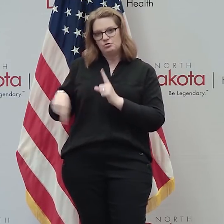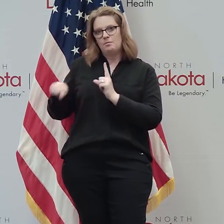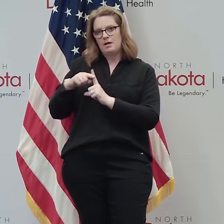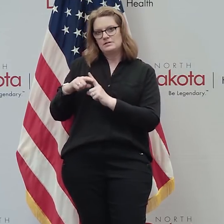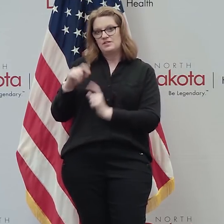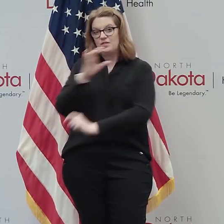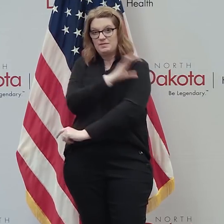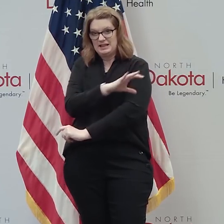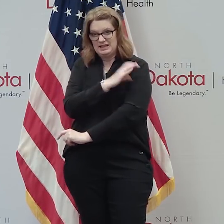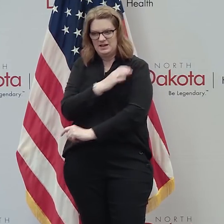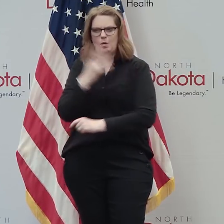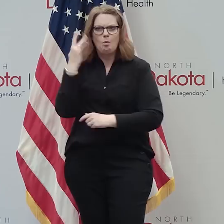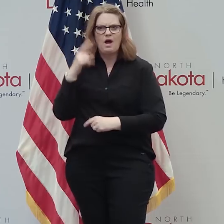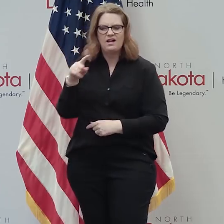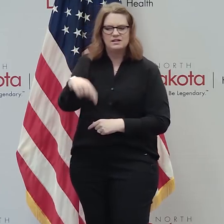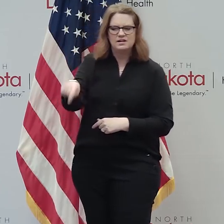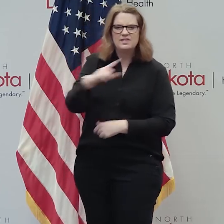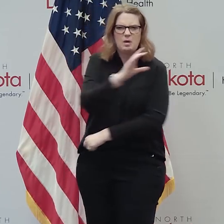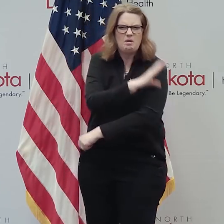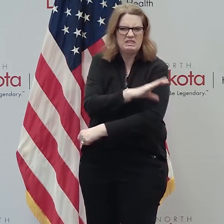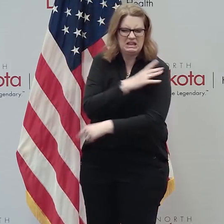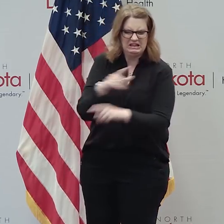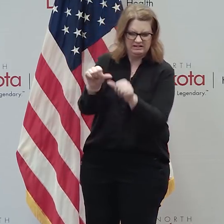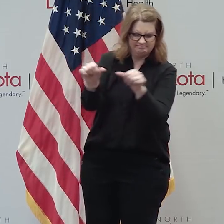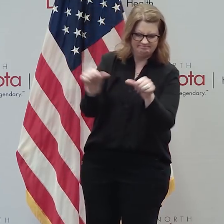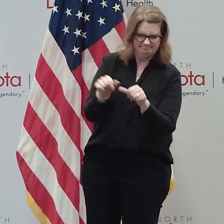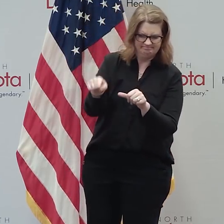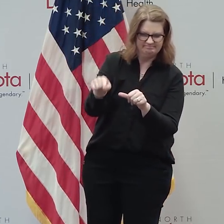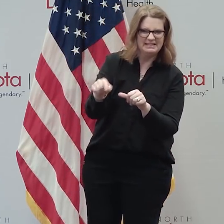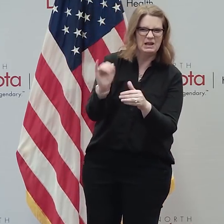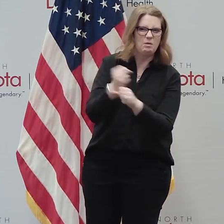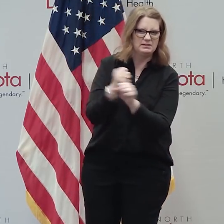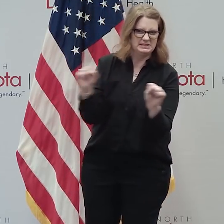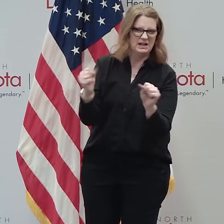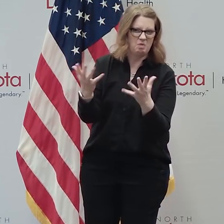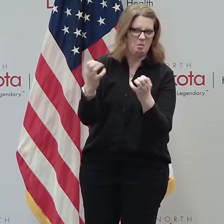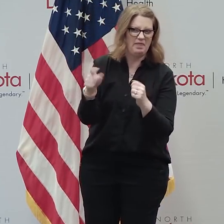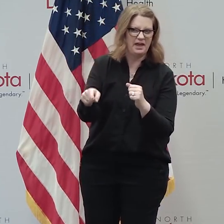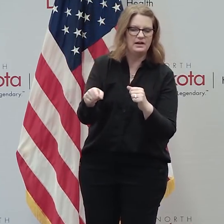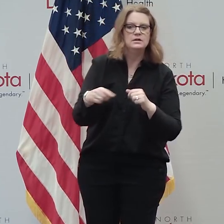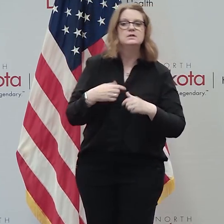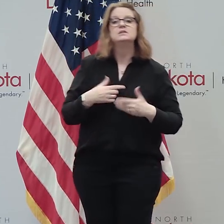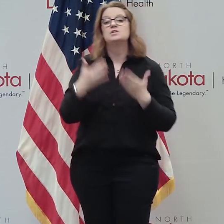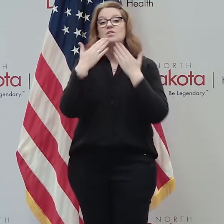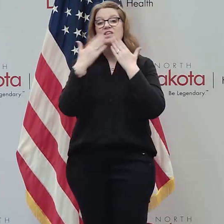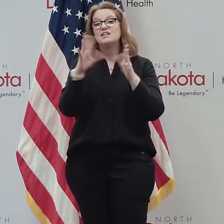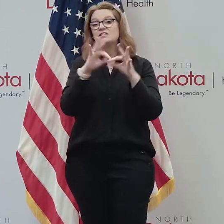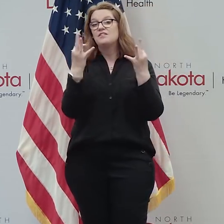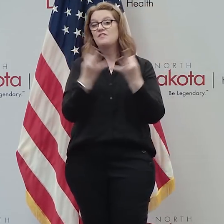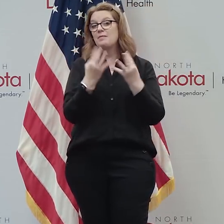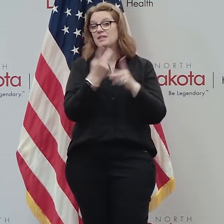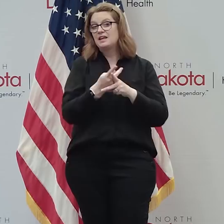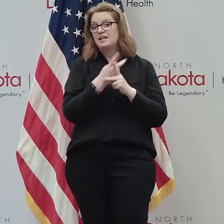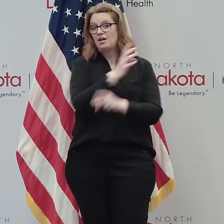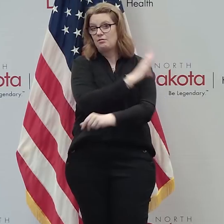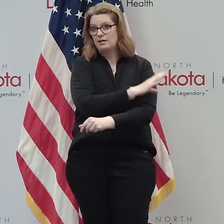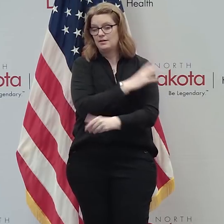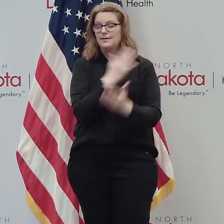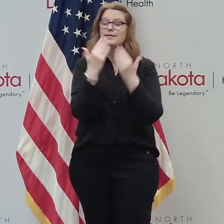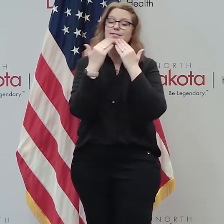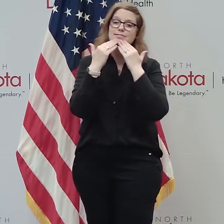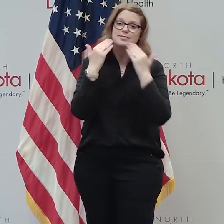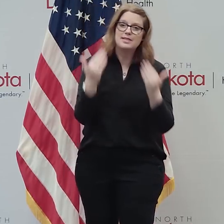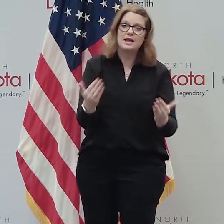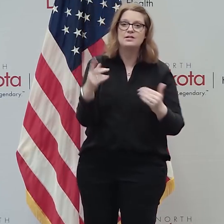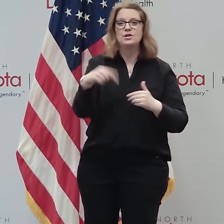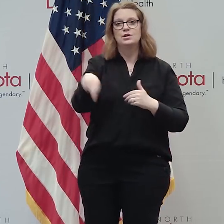their clinic safe. But again, call them, but we're grateful to the Family Healthcare Clinic and all they do to serve